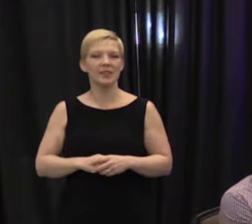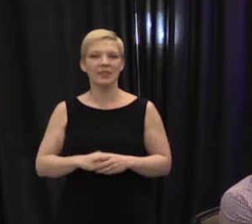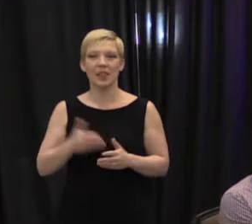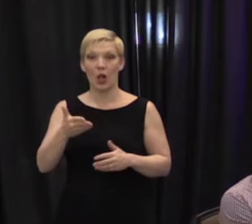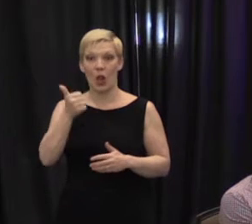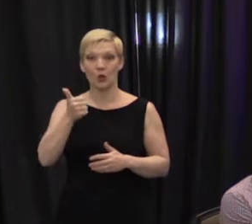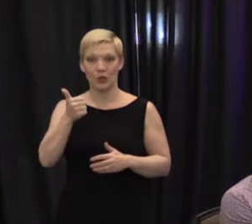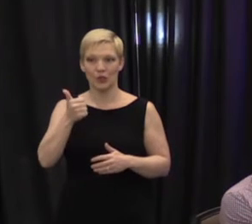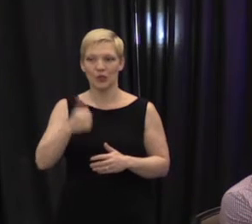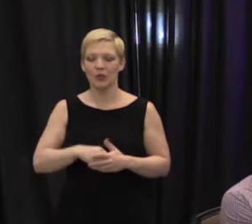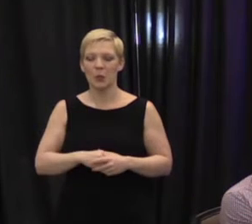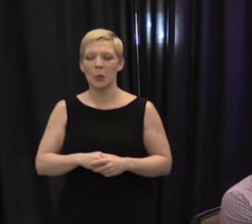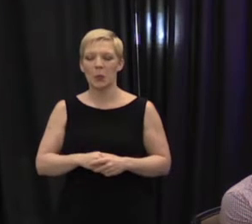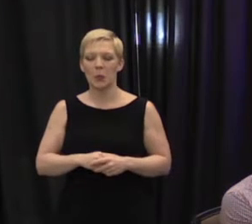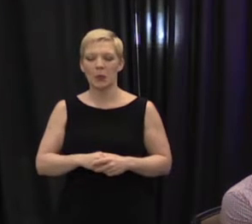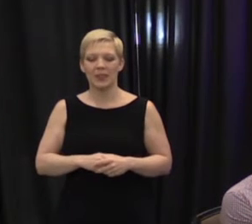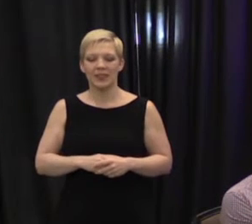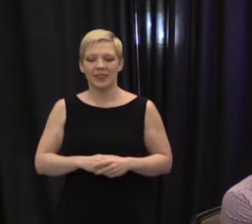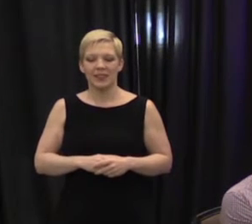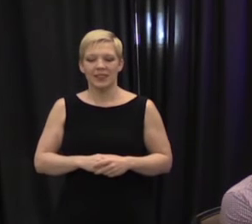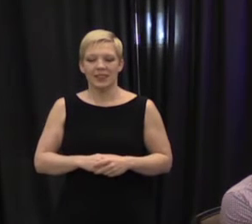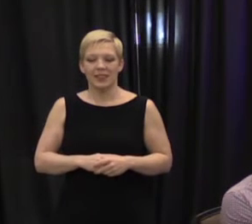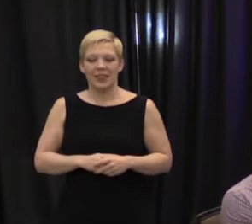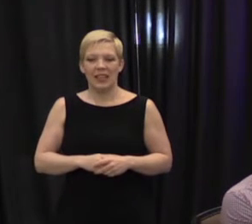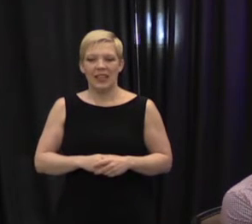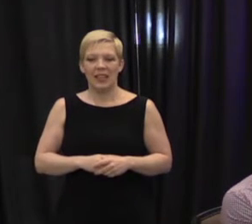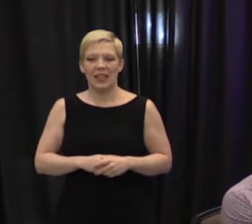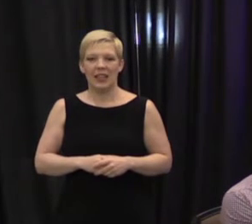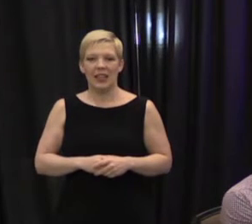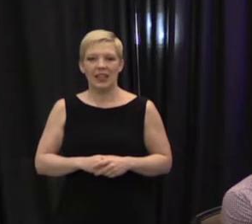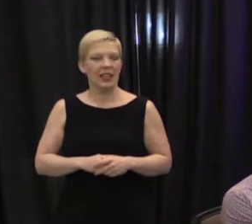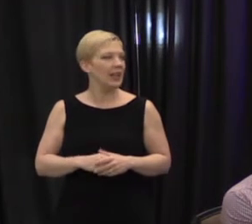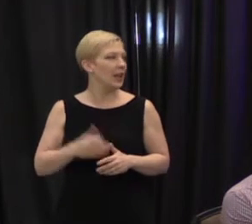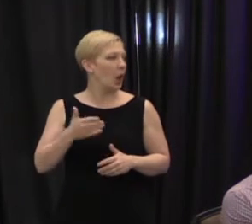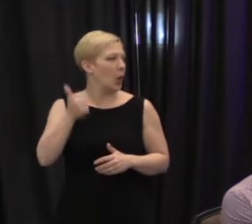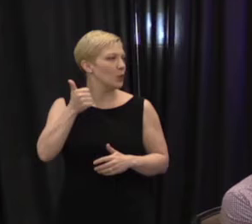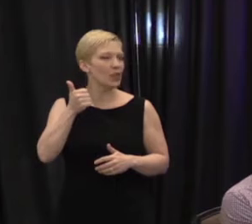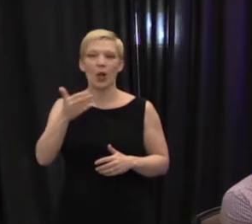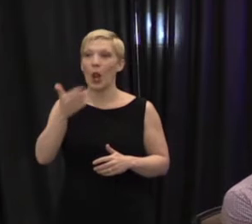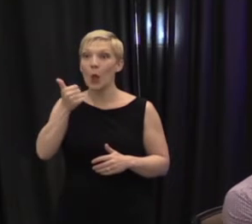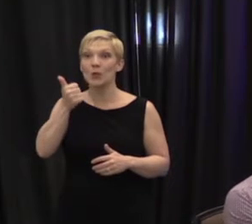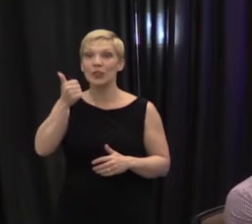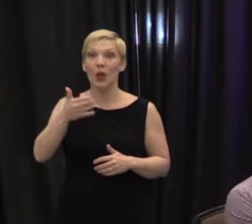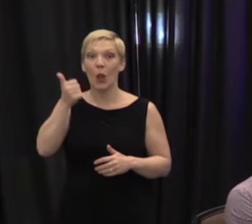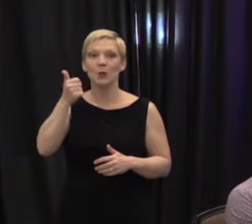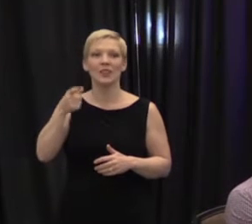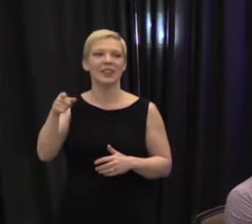Closer. Sure. I think that was heard a lot this weekend.